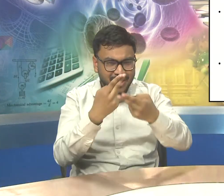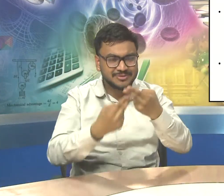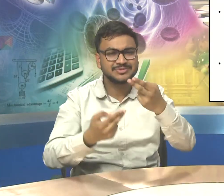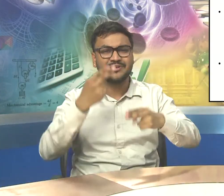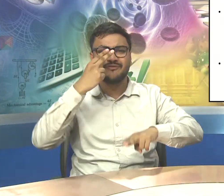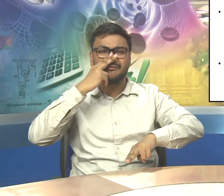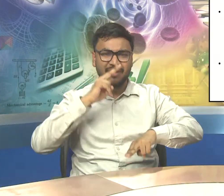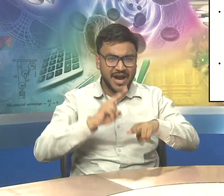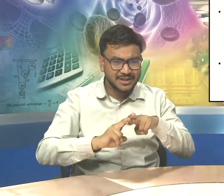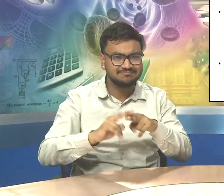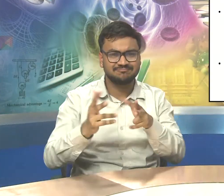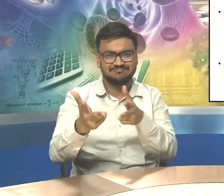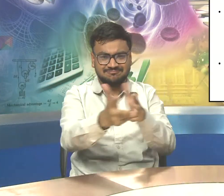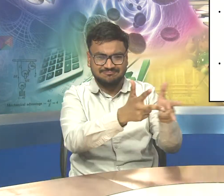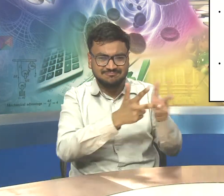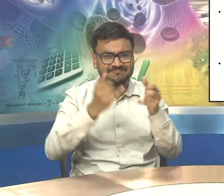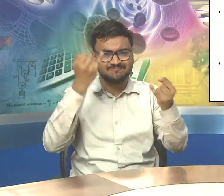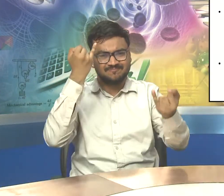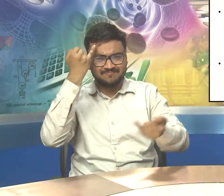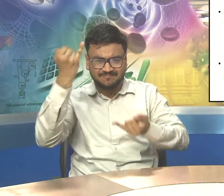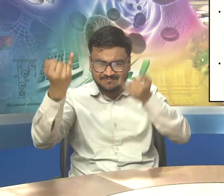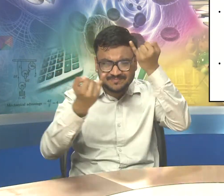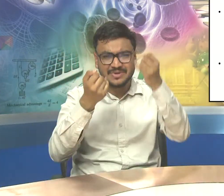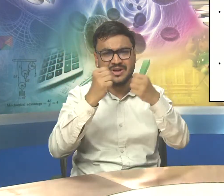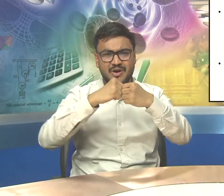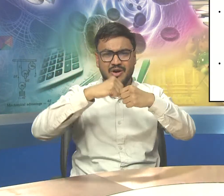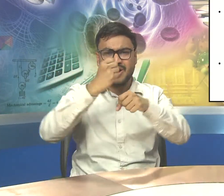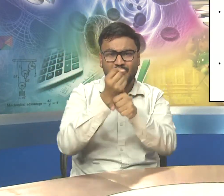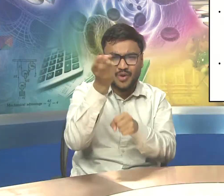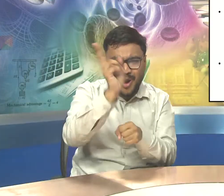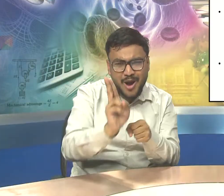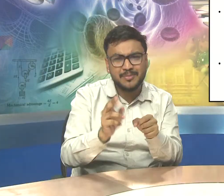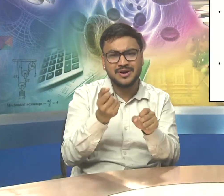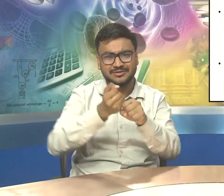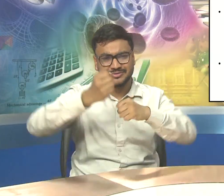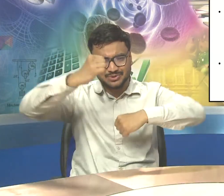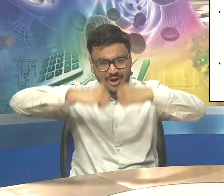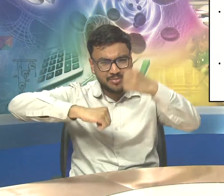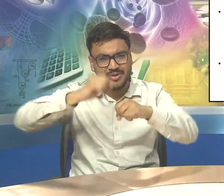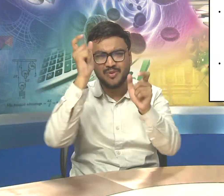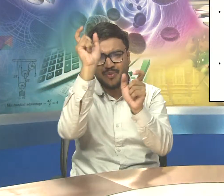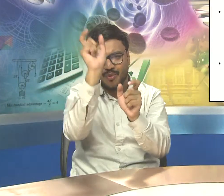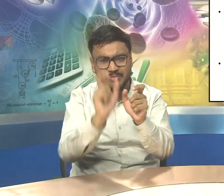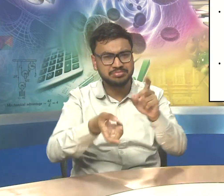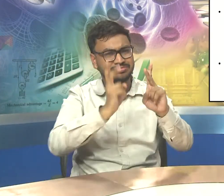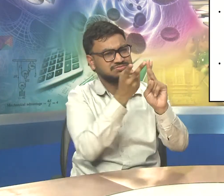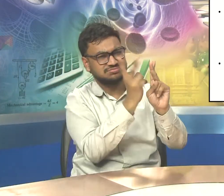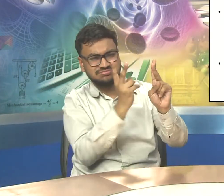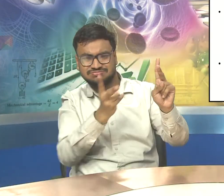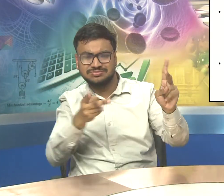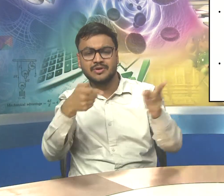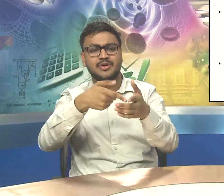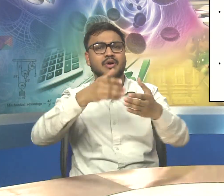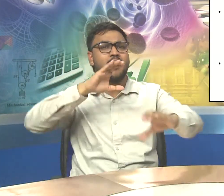just as spoken language developed wherever there were hearing people.